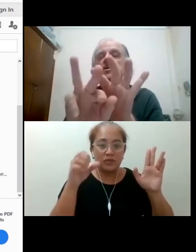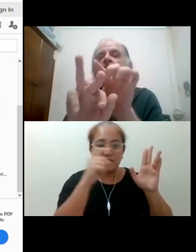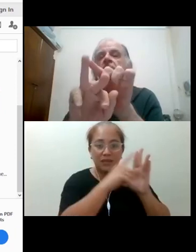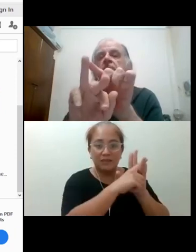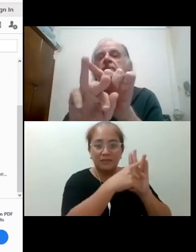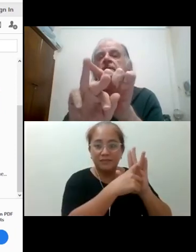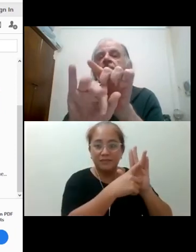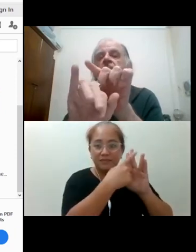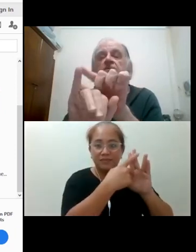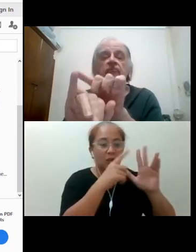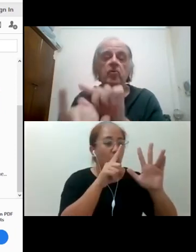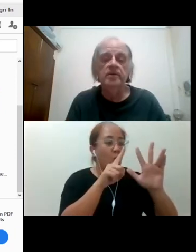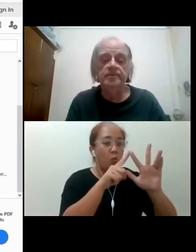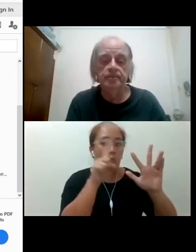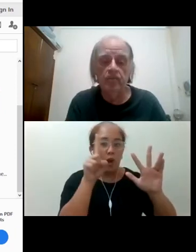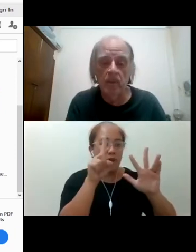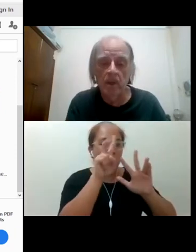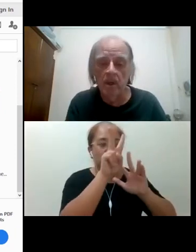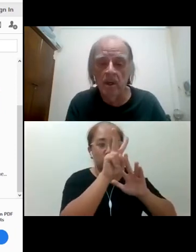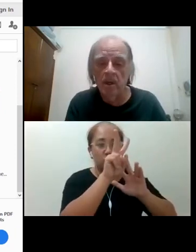2, 3, 4.